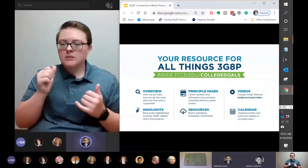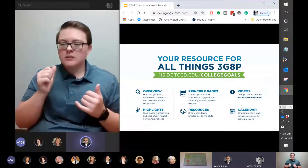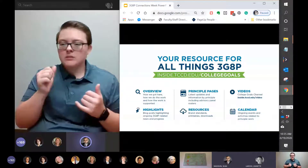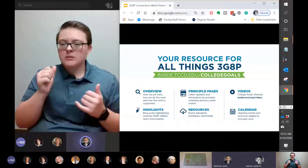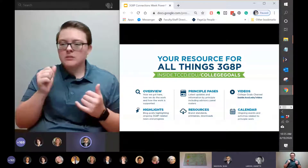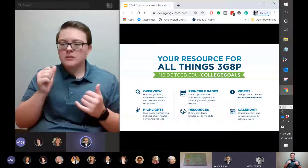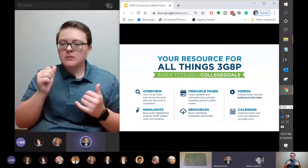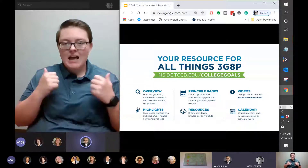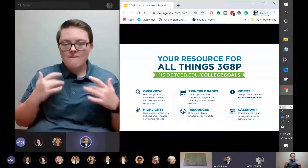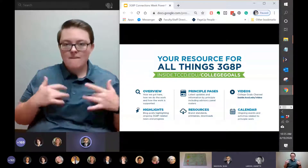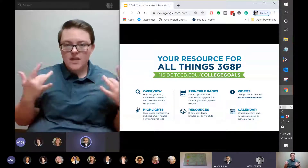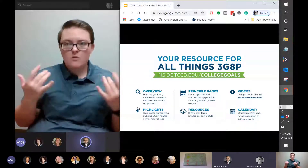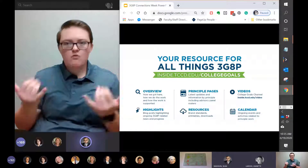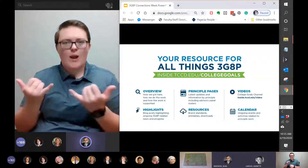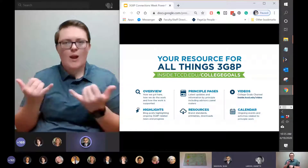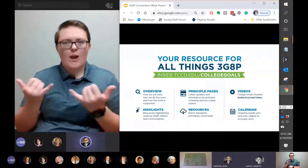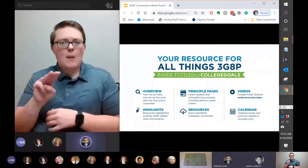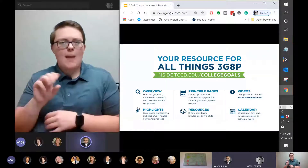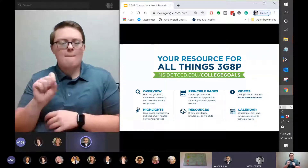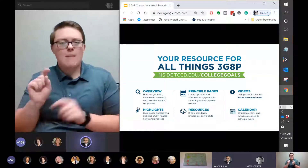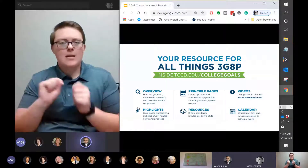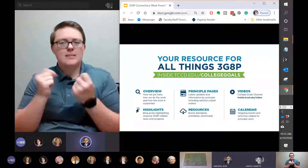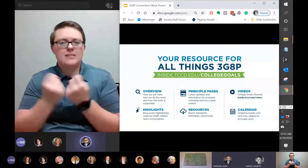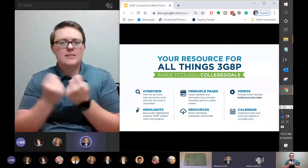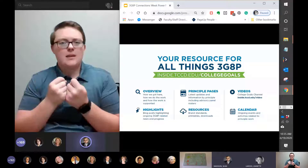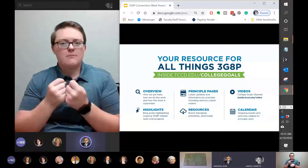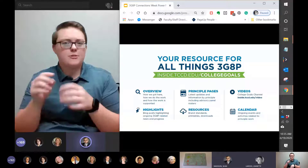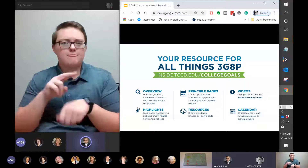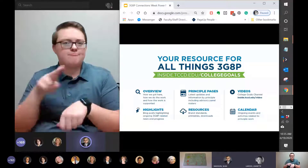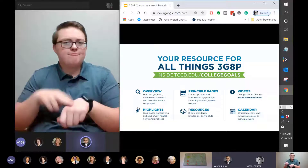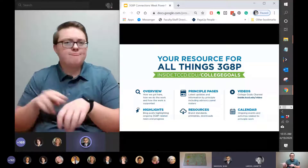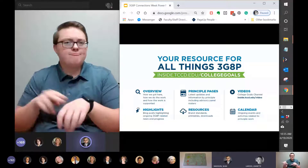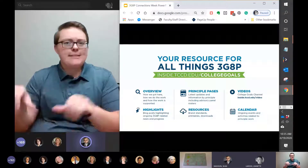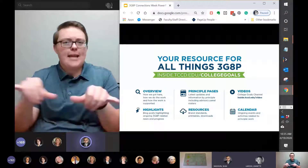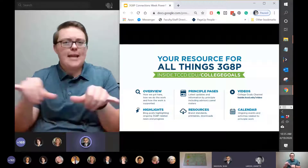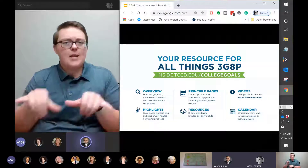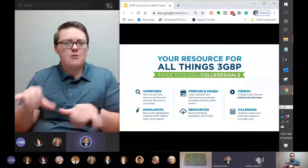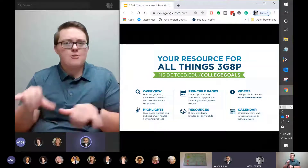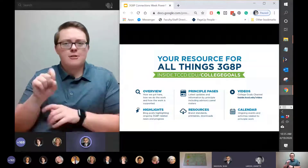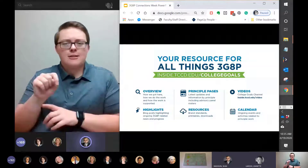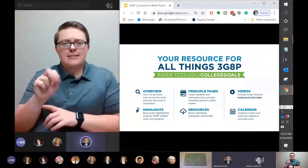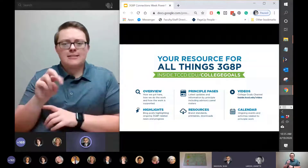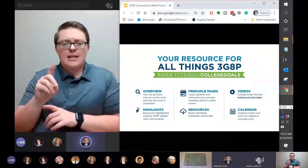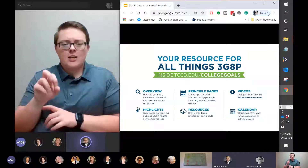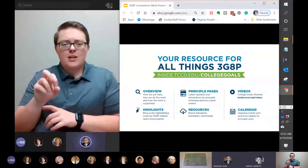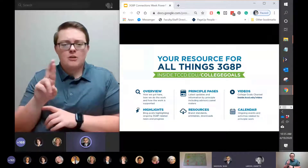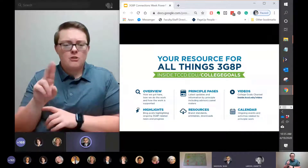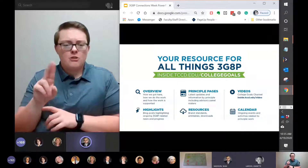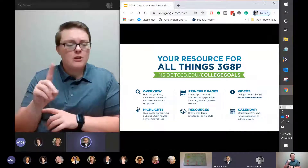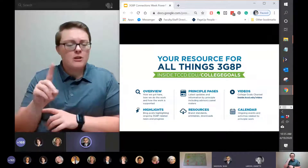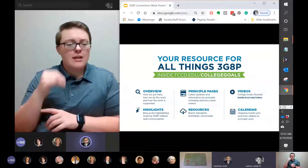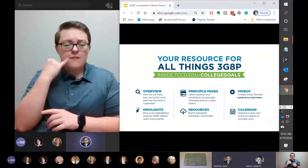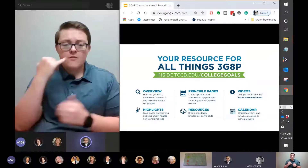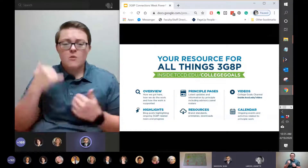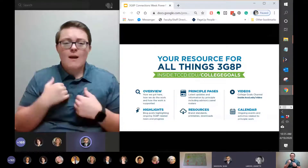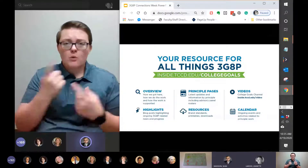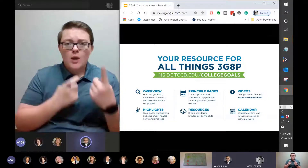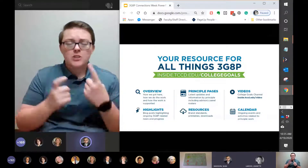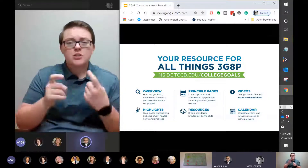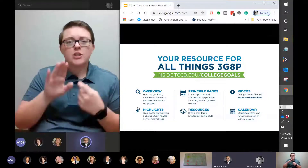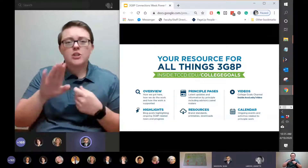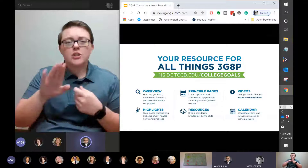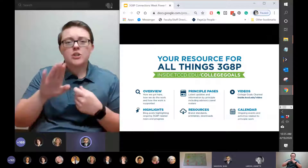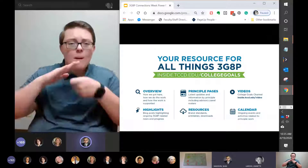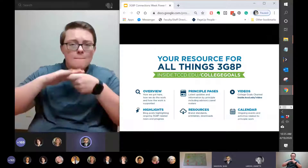MS Teams standard. So if you have a question, you can simply unmute your mic and ask your